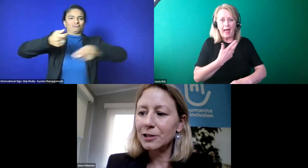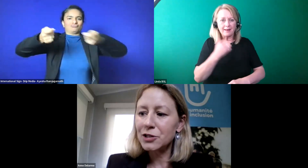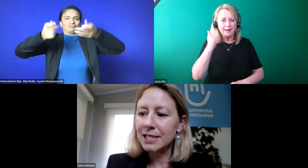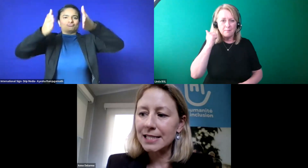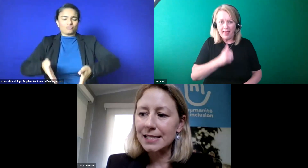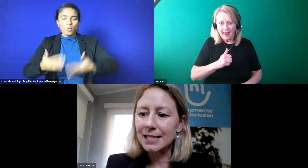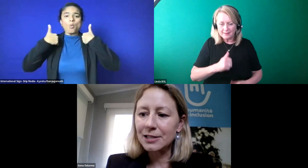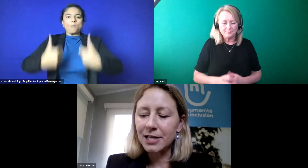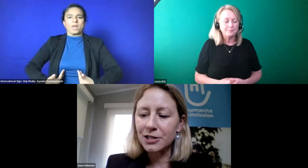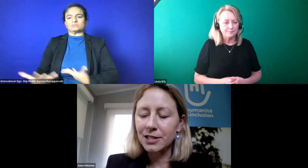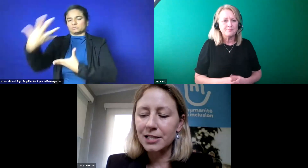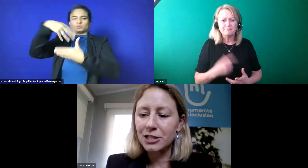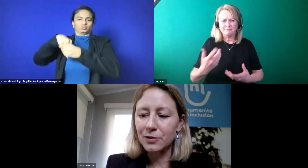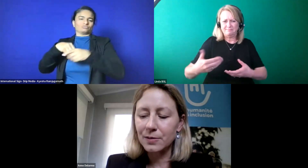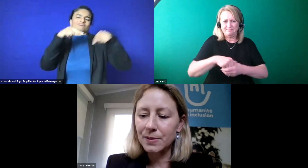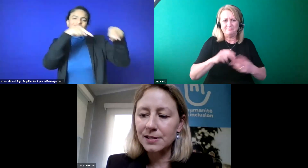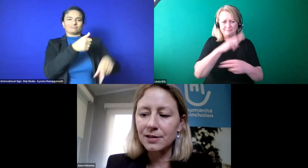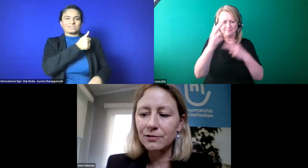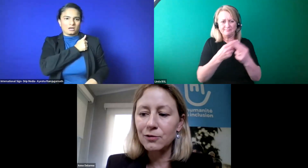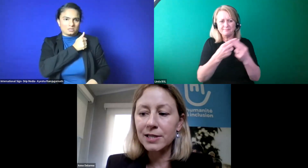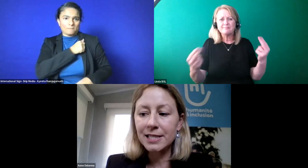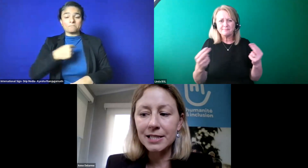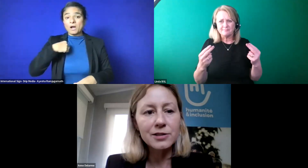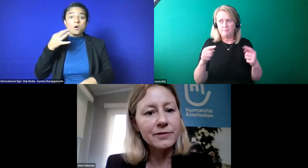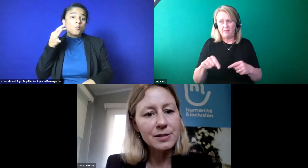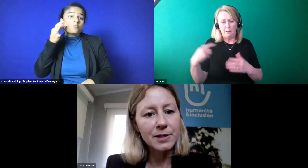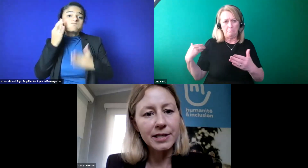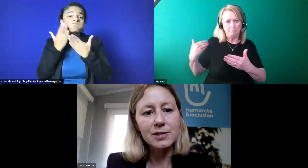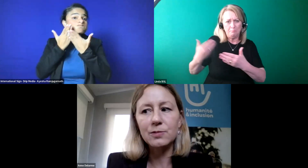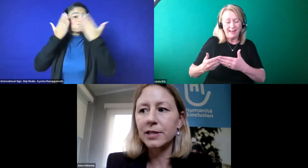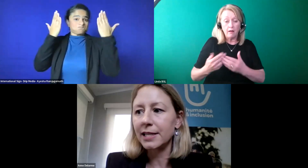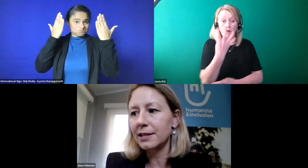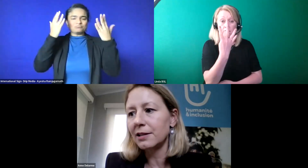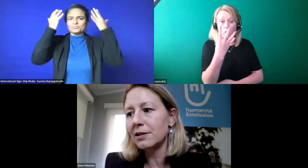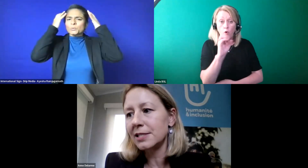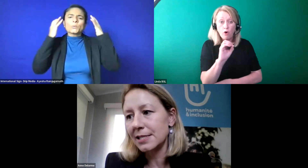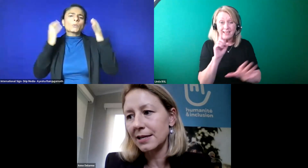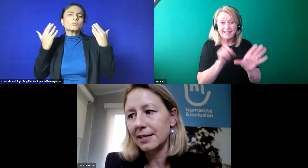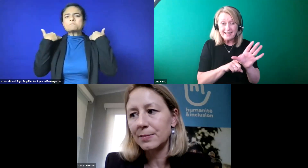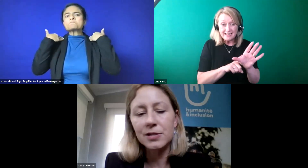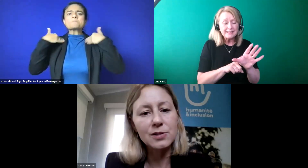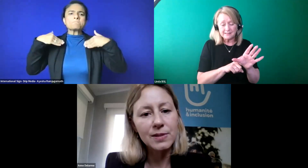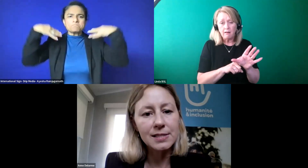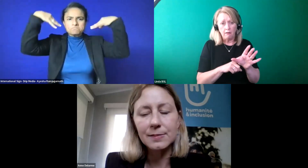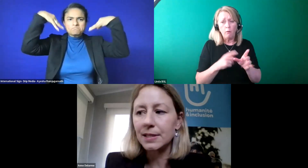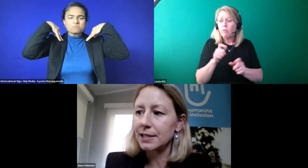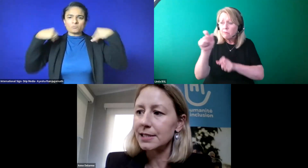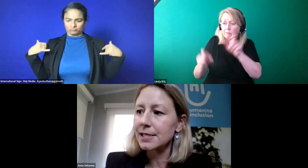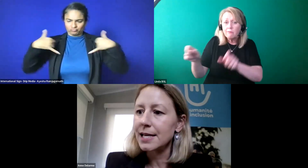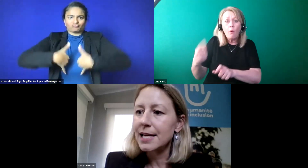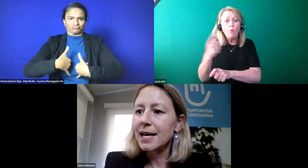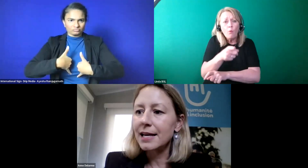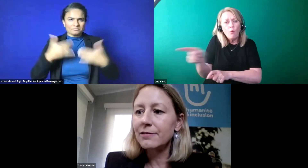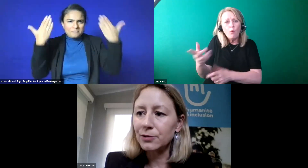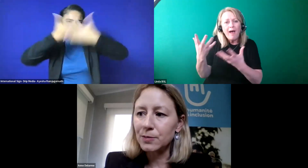Humanity and Inclusion is an international NGO that builds on 40 years of experience working alongside persons with